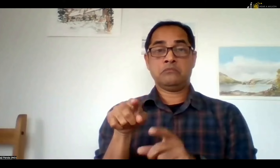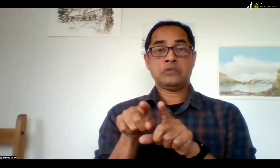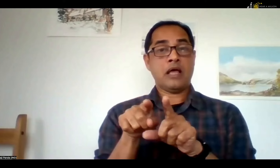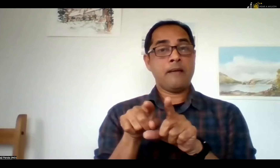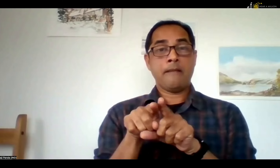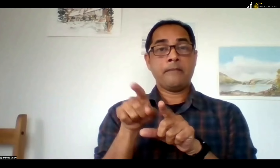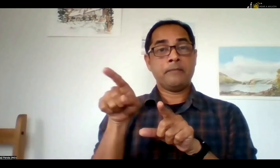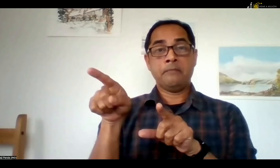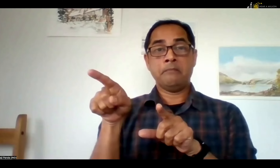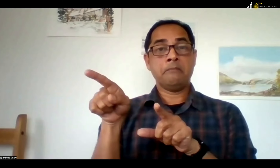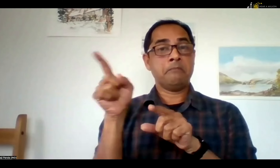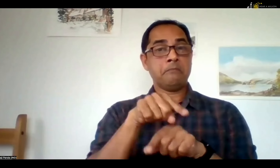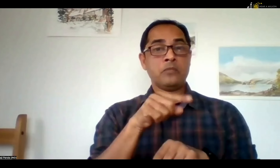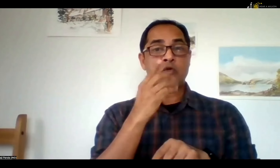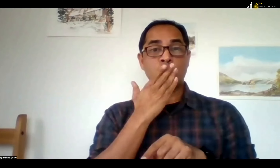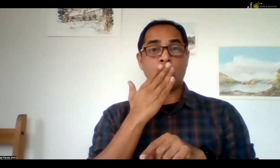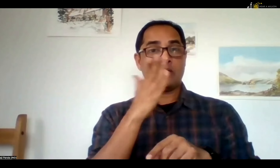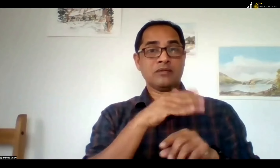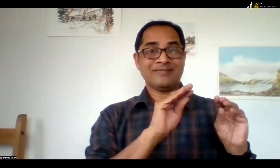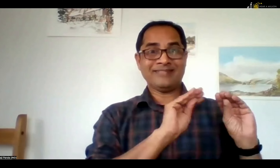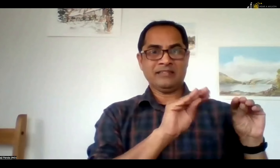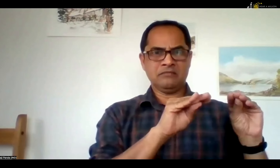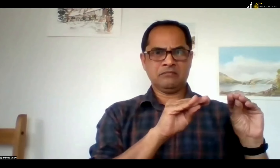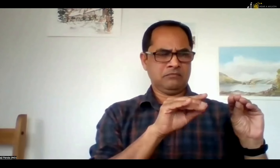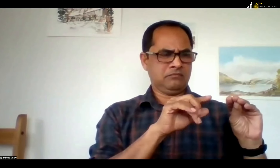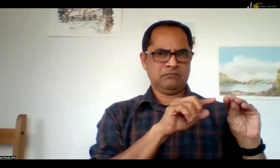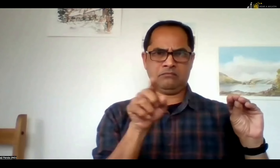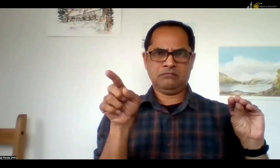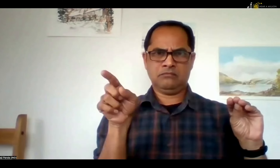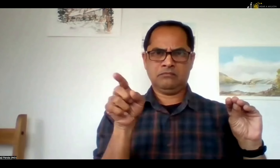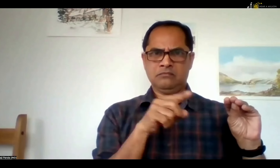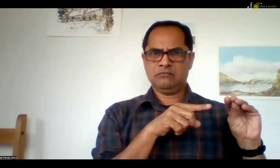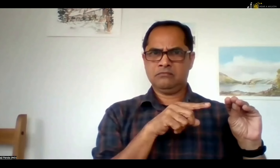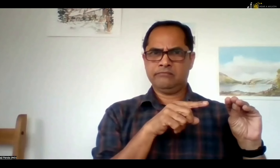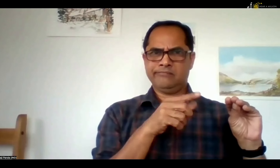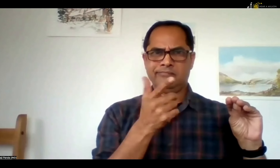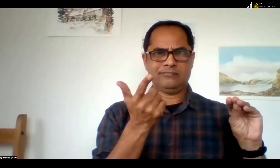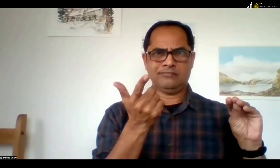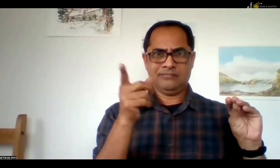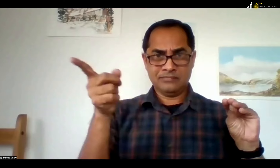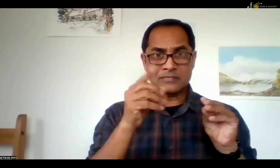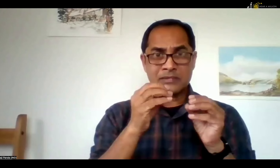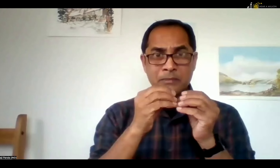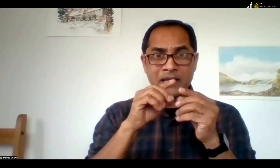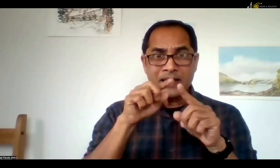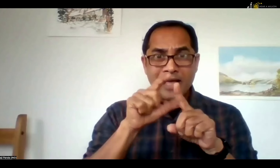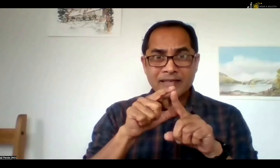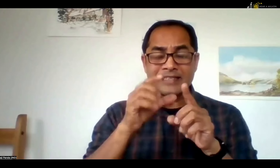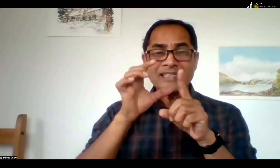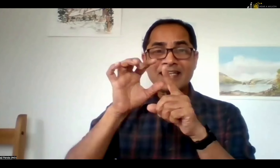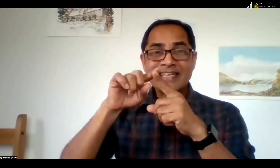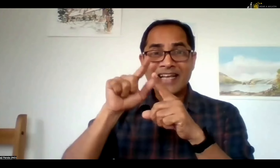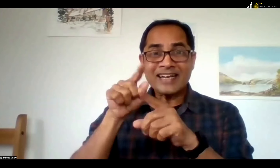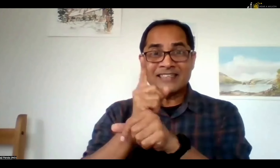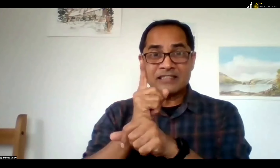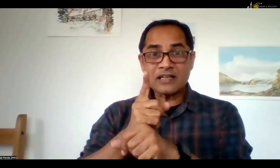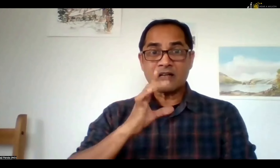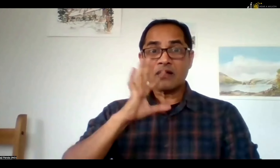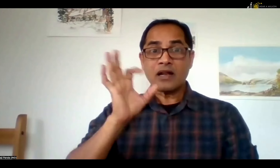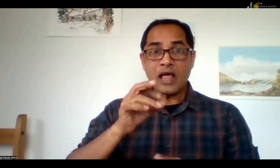are the ones um, making teachers who are studying D.Ed and B.Ed, but the actual